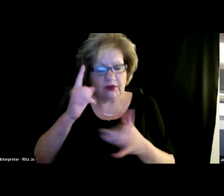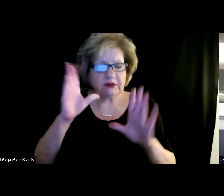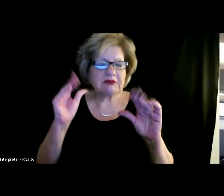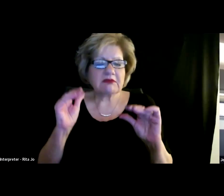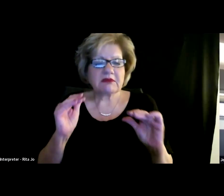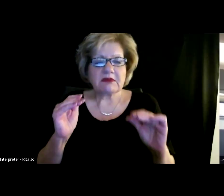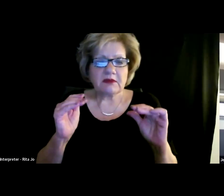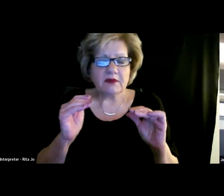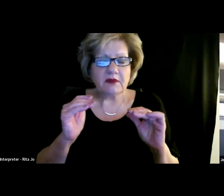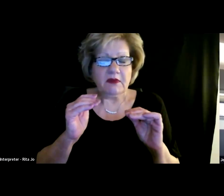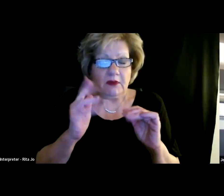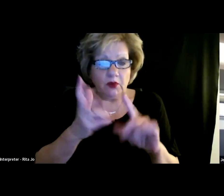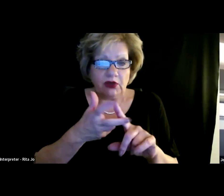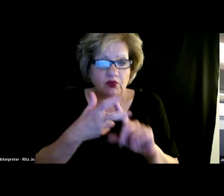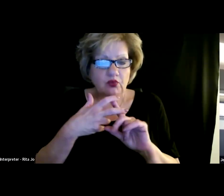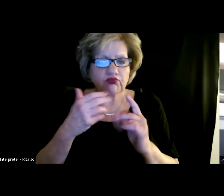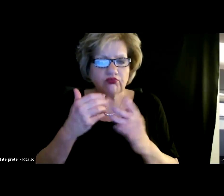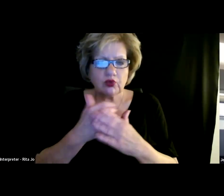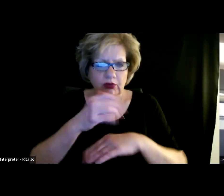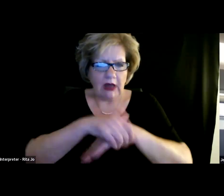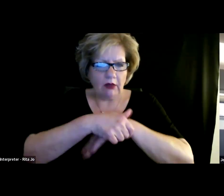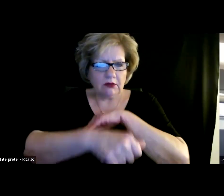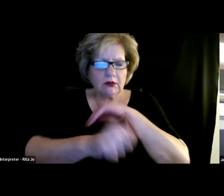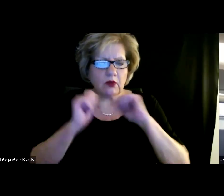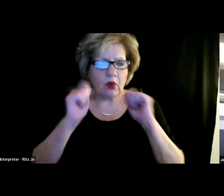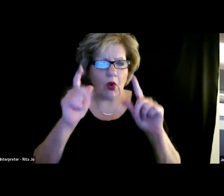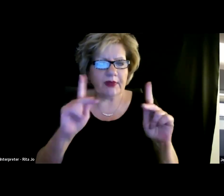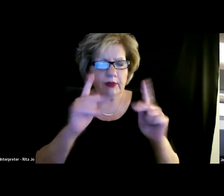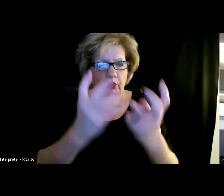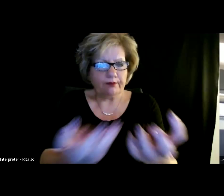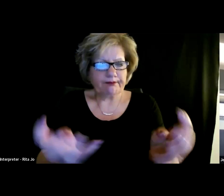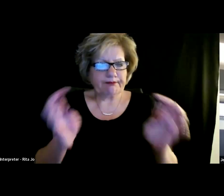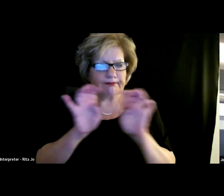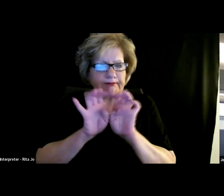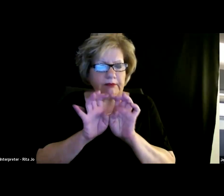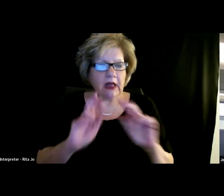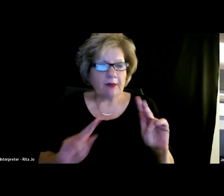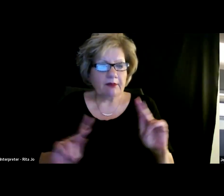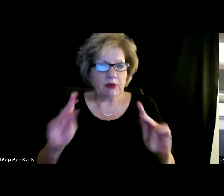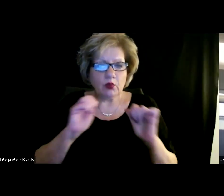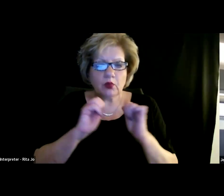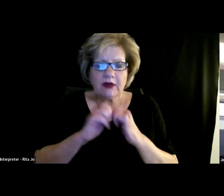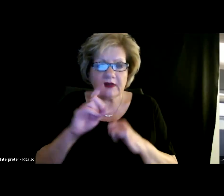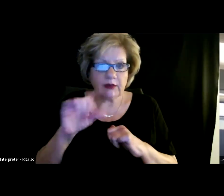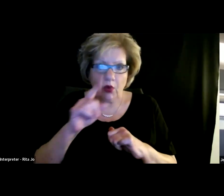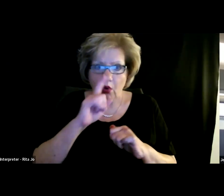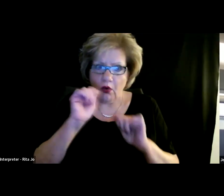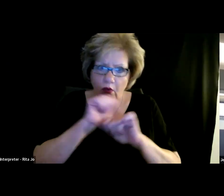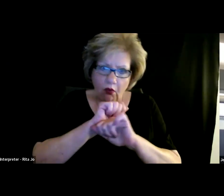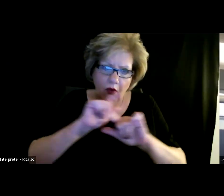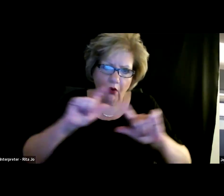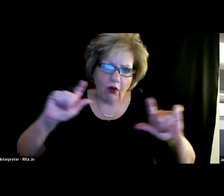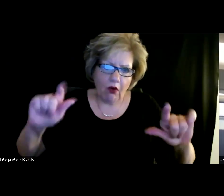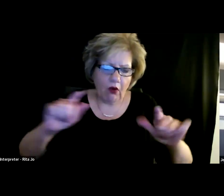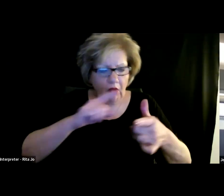talent, that means we're bringing all people to the table, and persons with disabilities cover all spectrums. We ask these